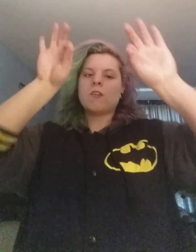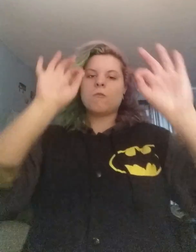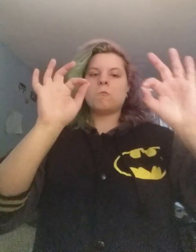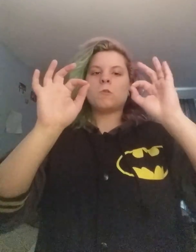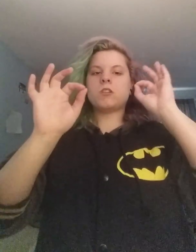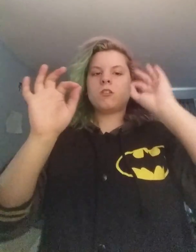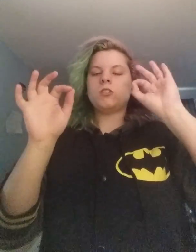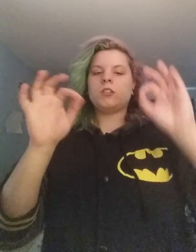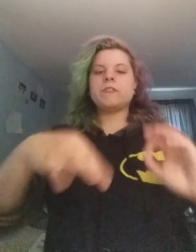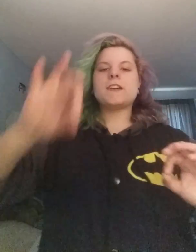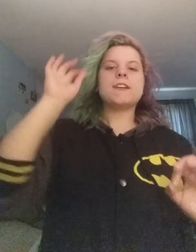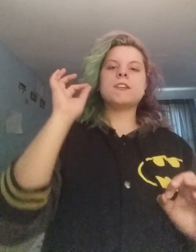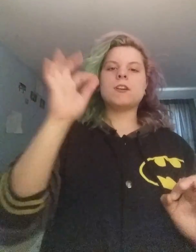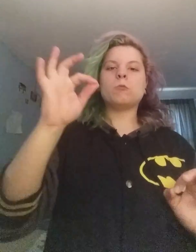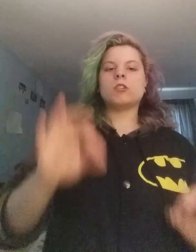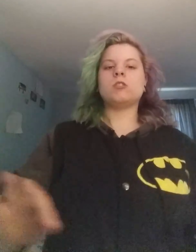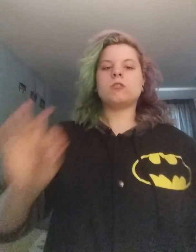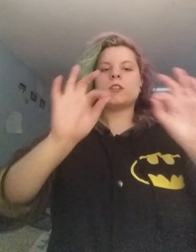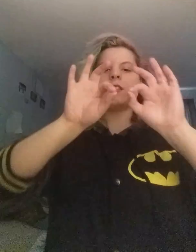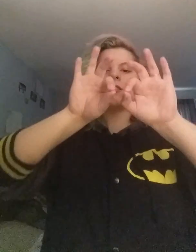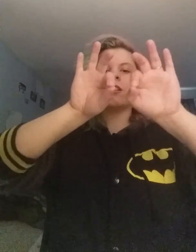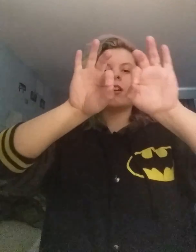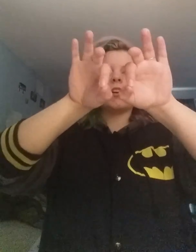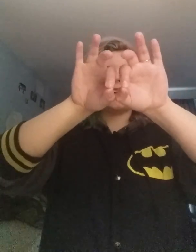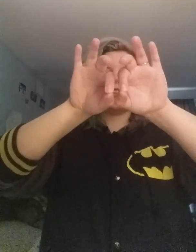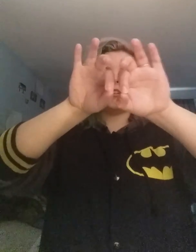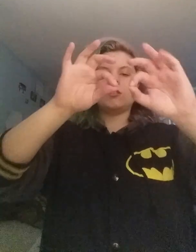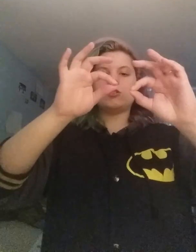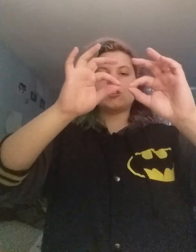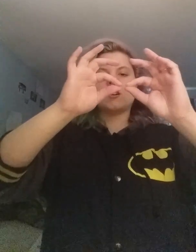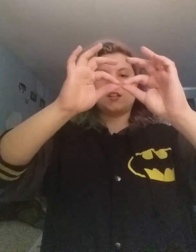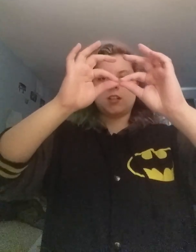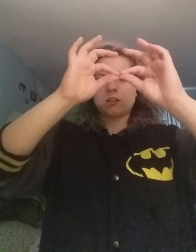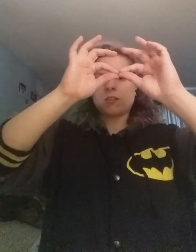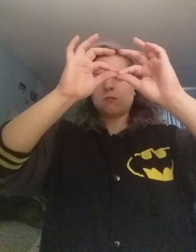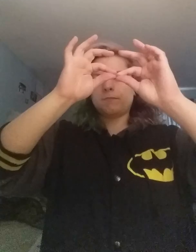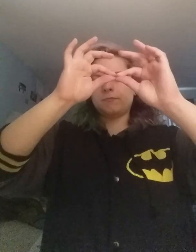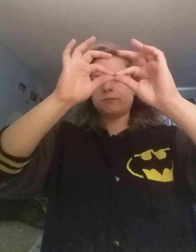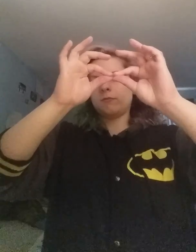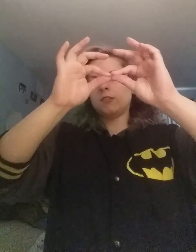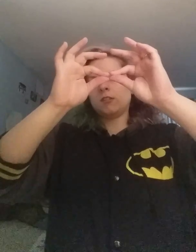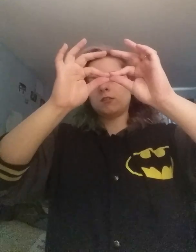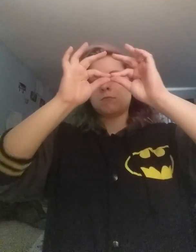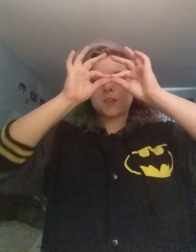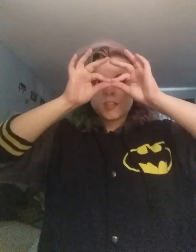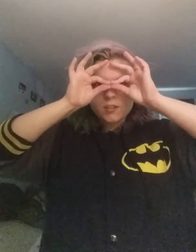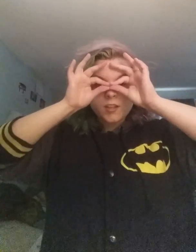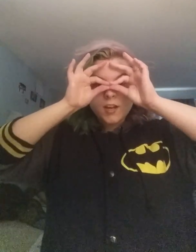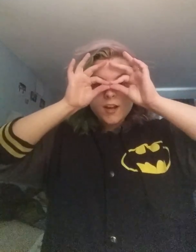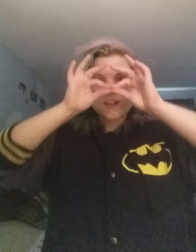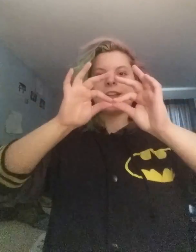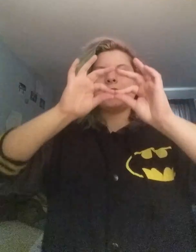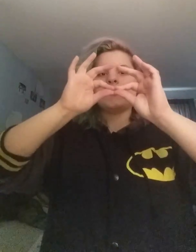one on your left hand and one on your right and then you start here make it like eyeglasses